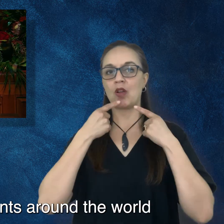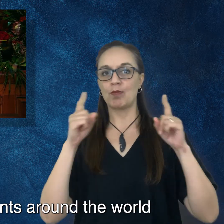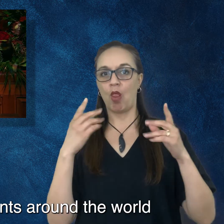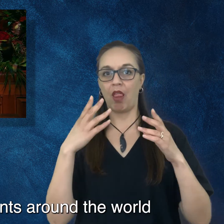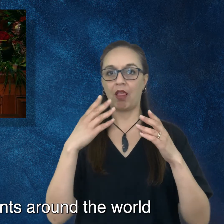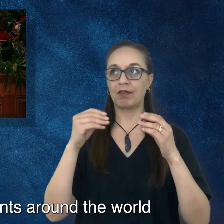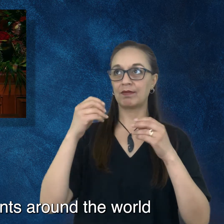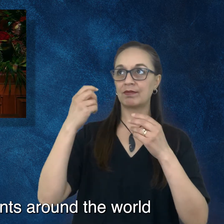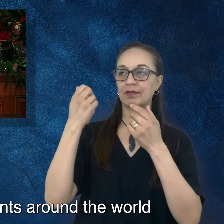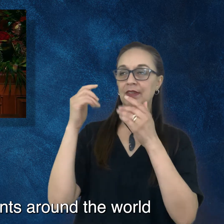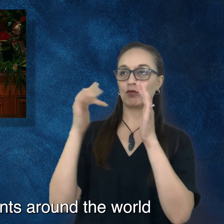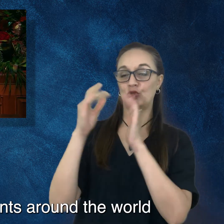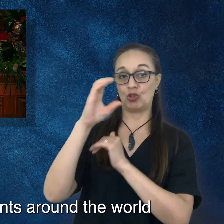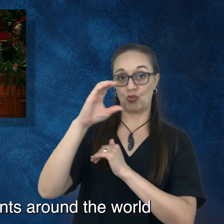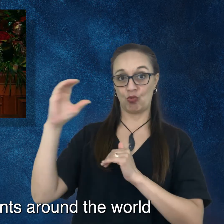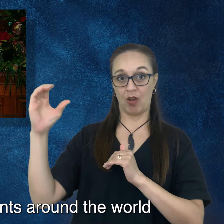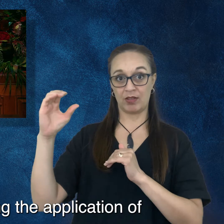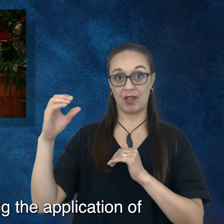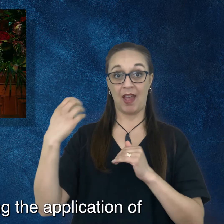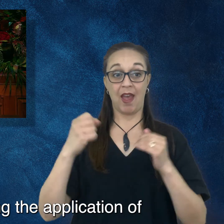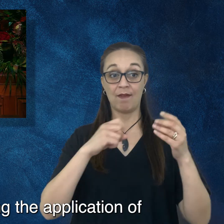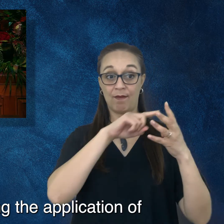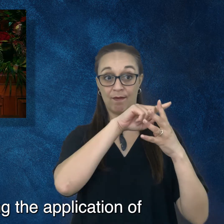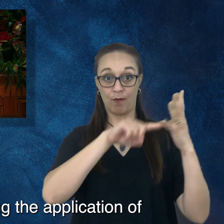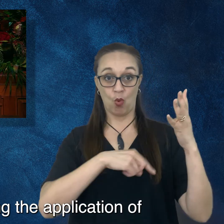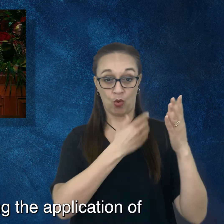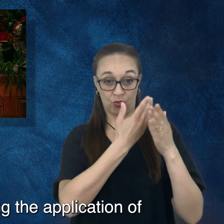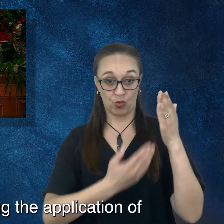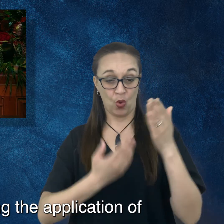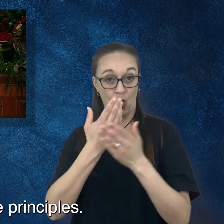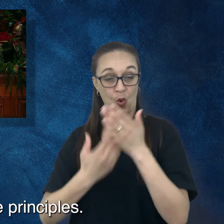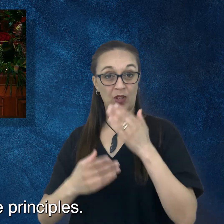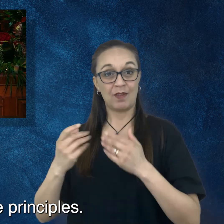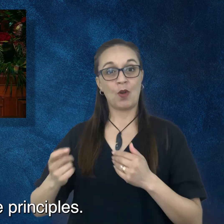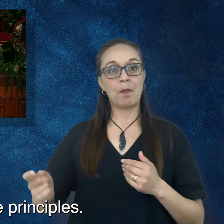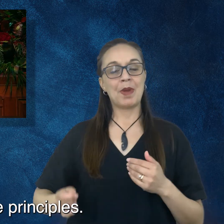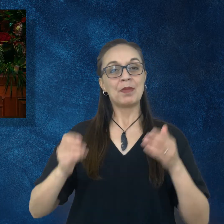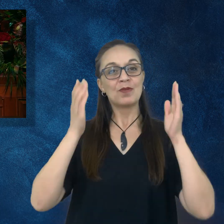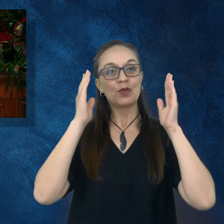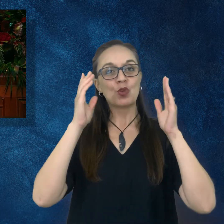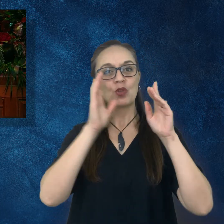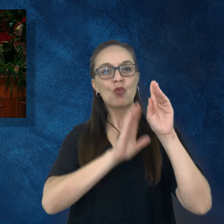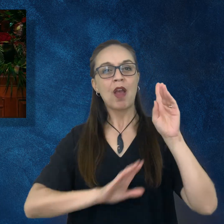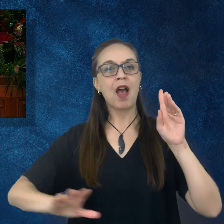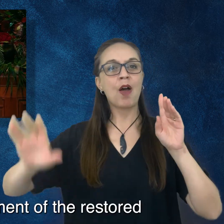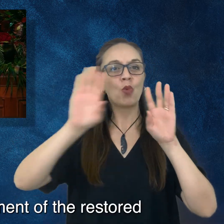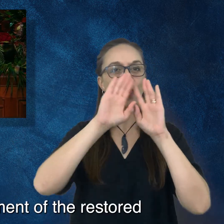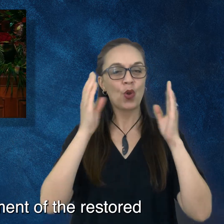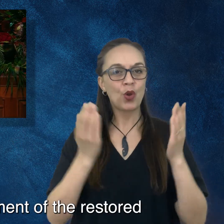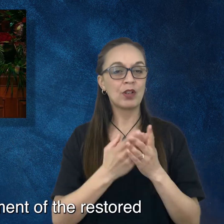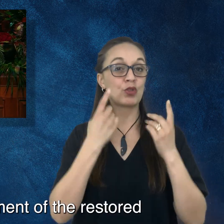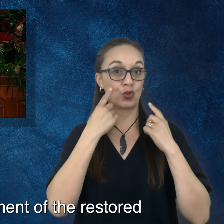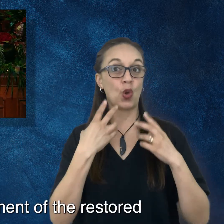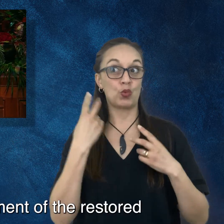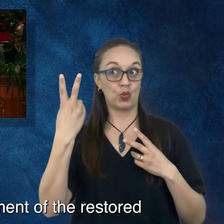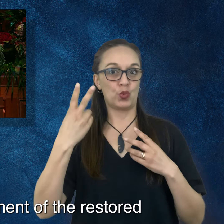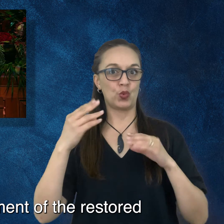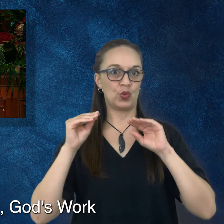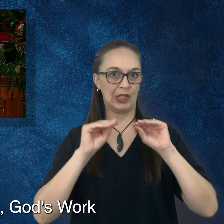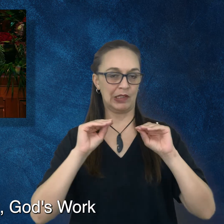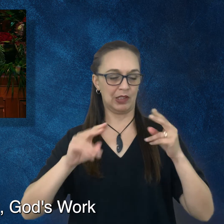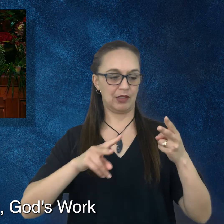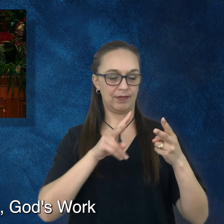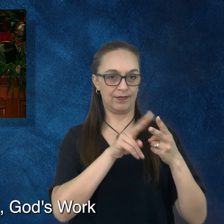from Latter-day Saints around the world, demonstrating the application of these principles. The first element of the